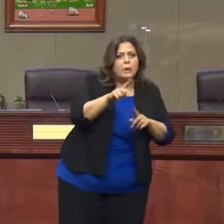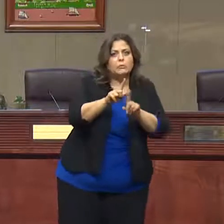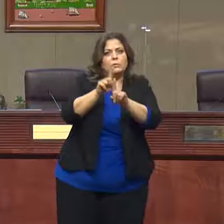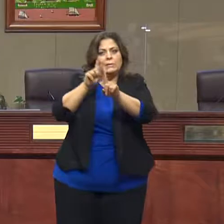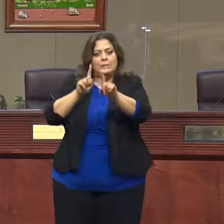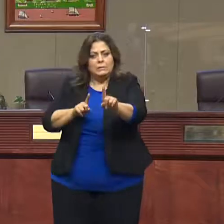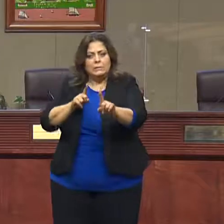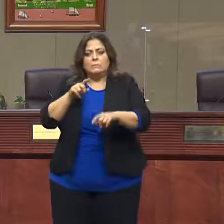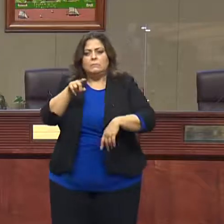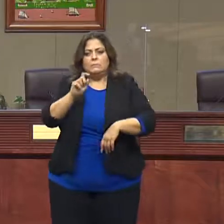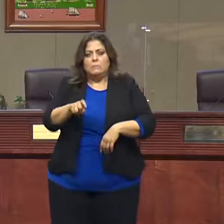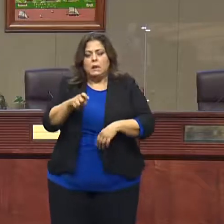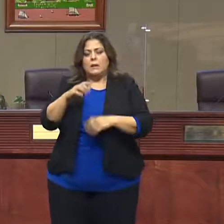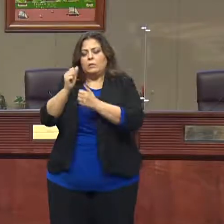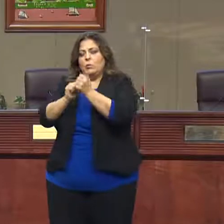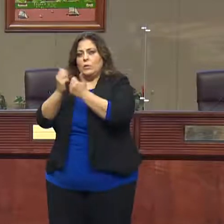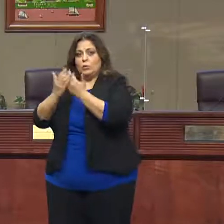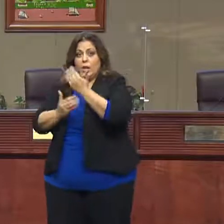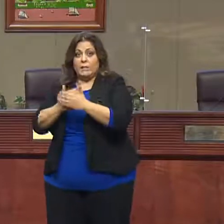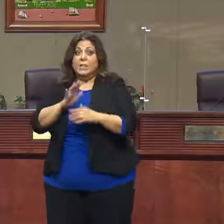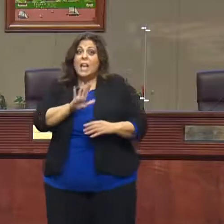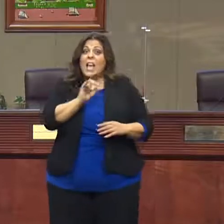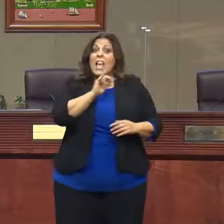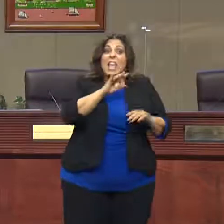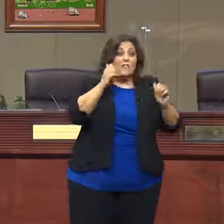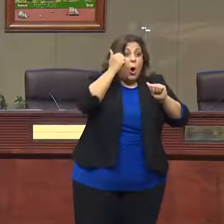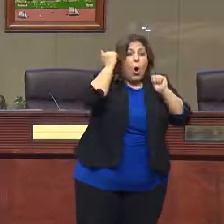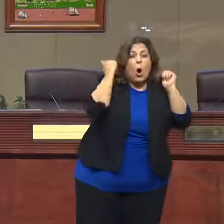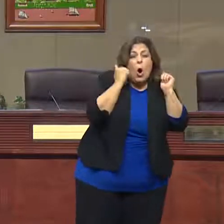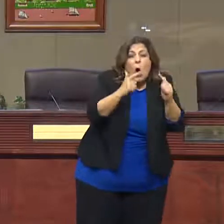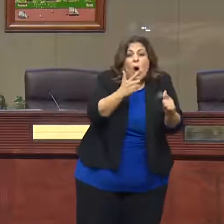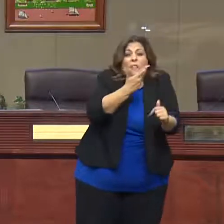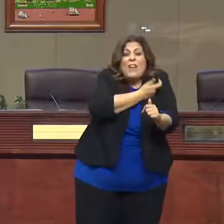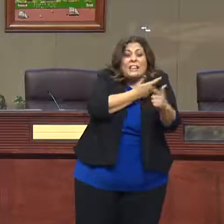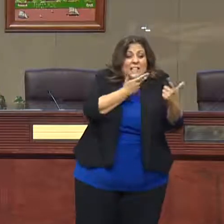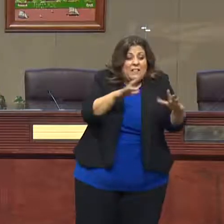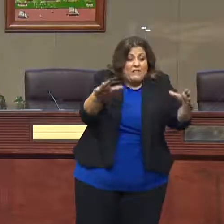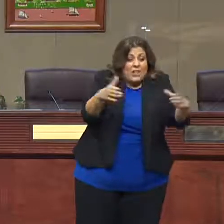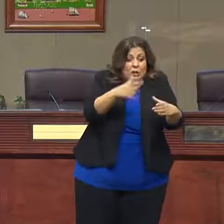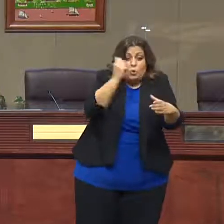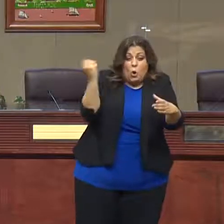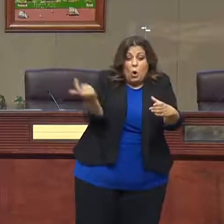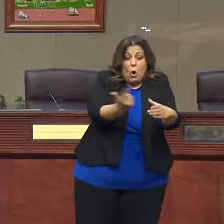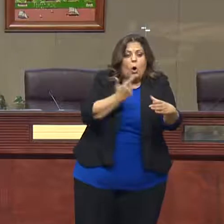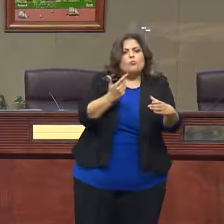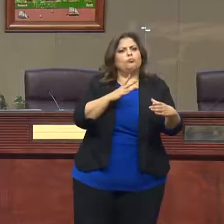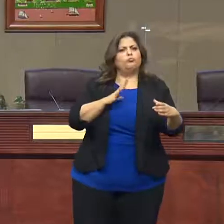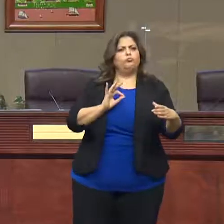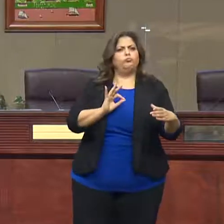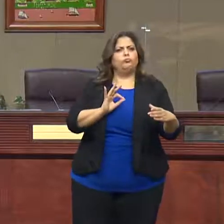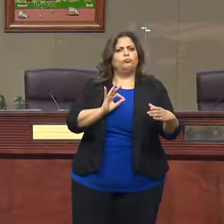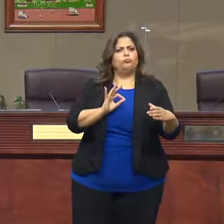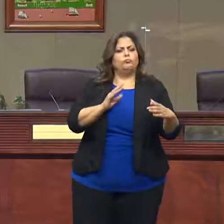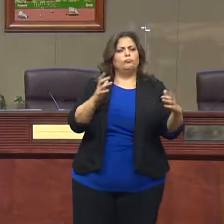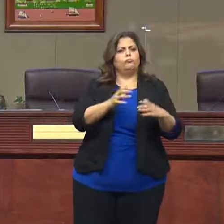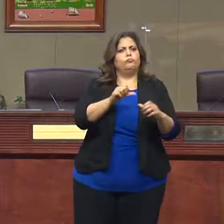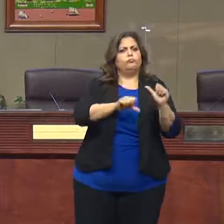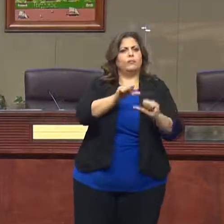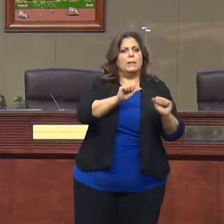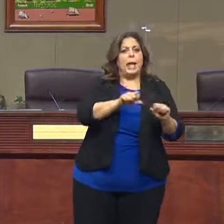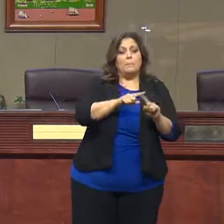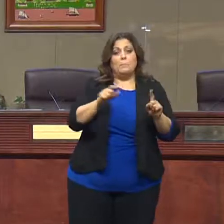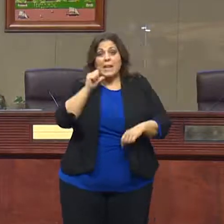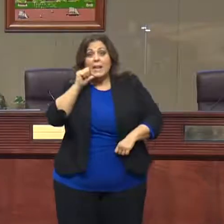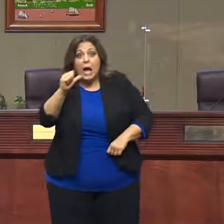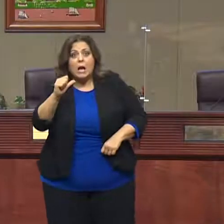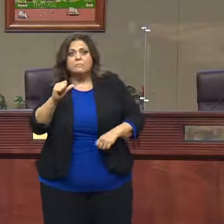well as to wash your hands. For the number of vaccinations that we have given in the county, the total number